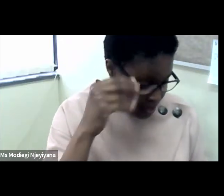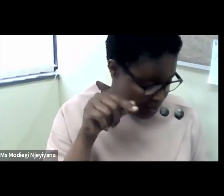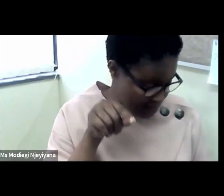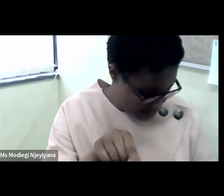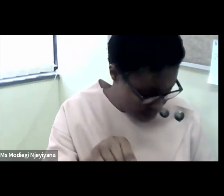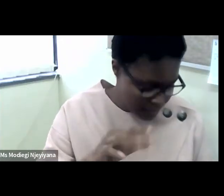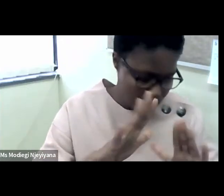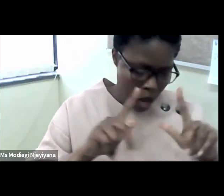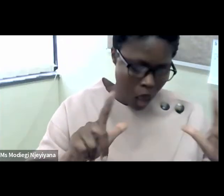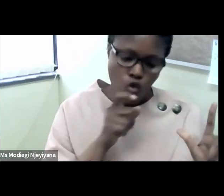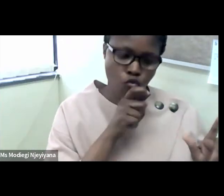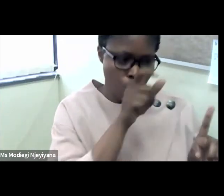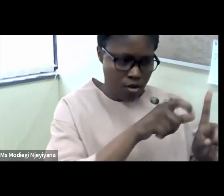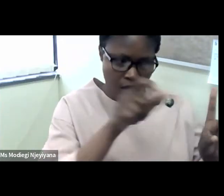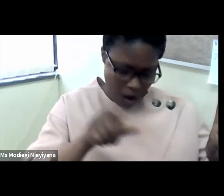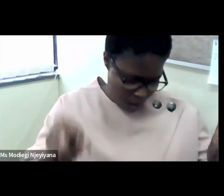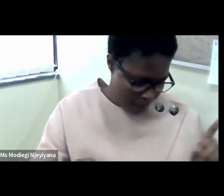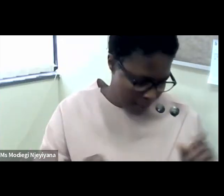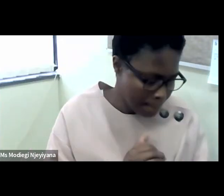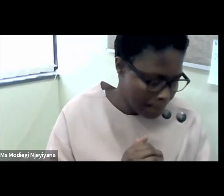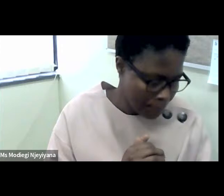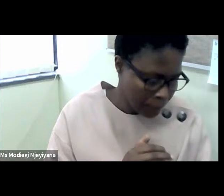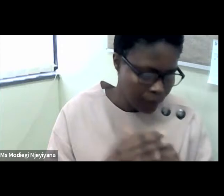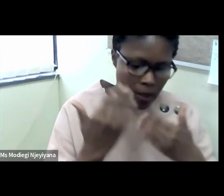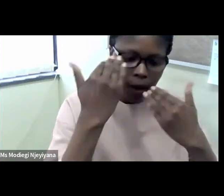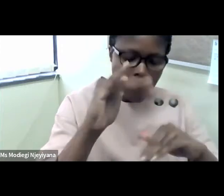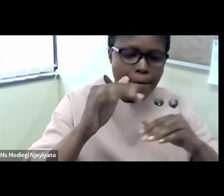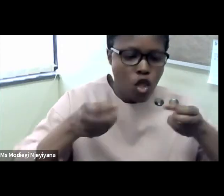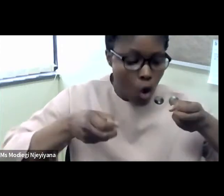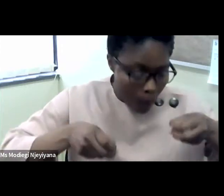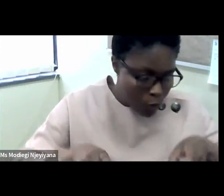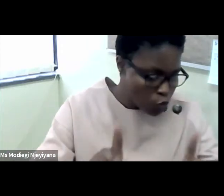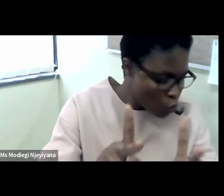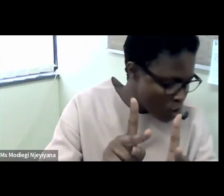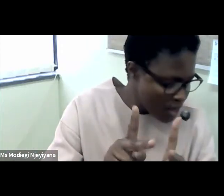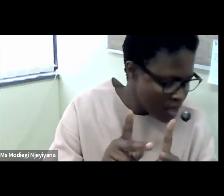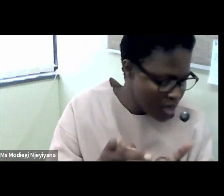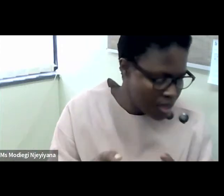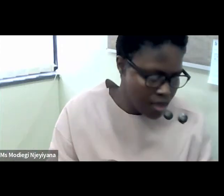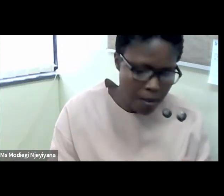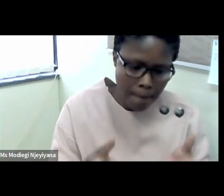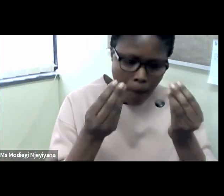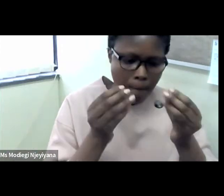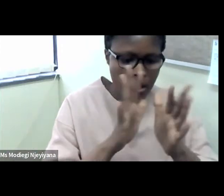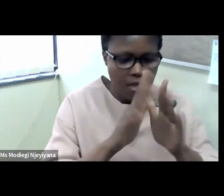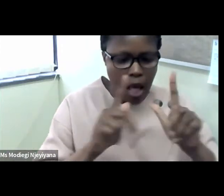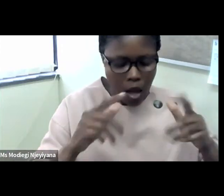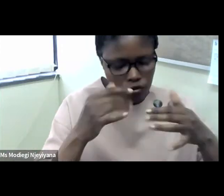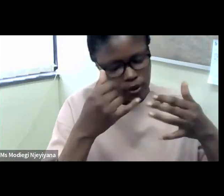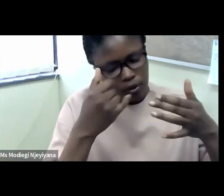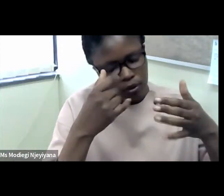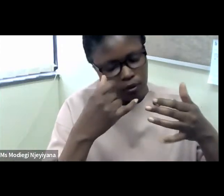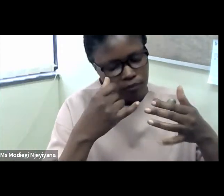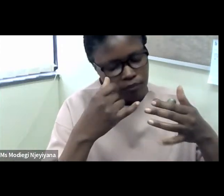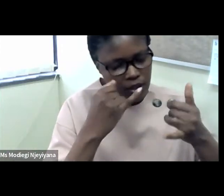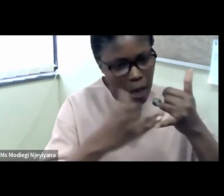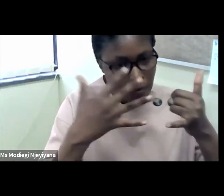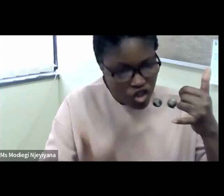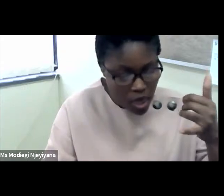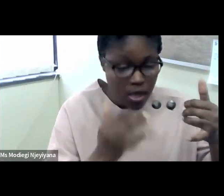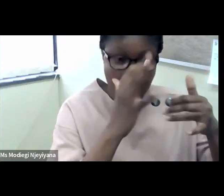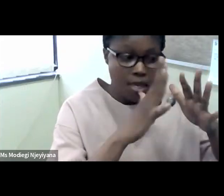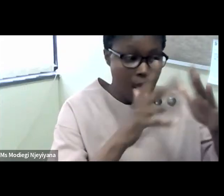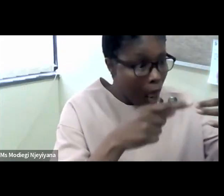But when you look at basic education, there are certain struggles that the deaf learners have. They don't have the